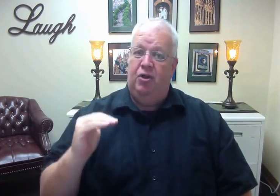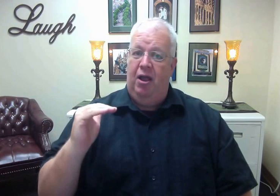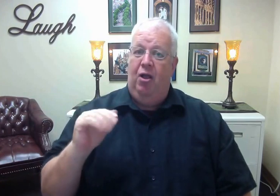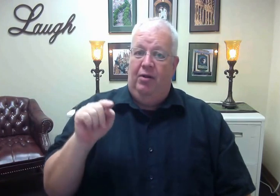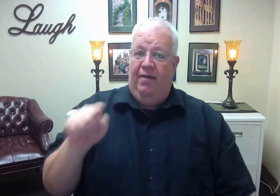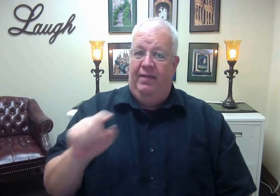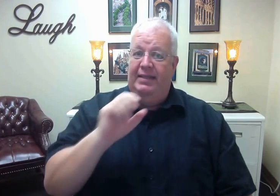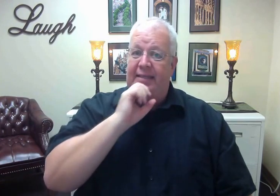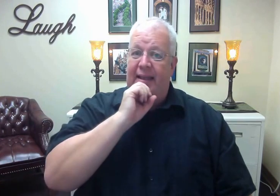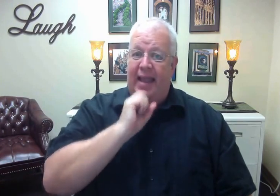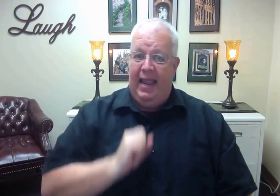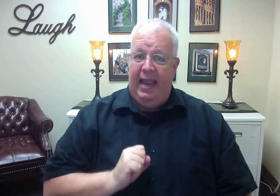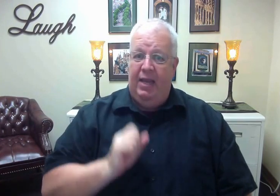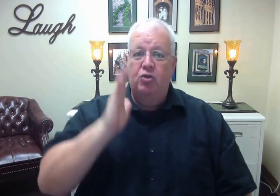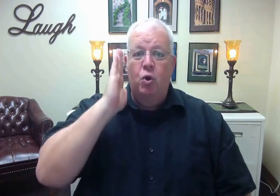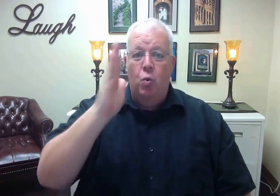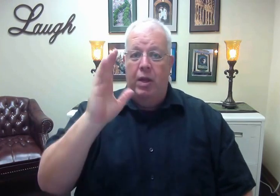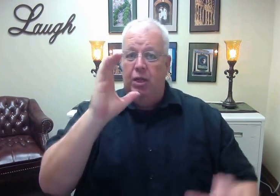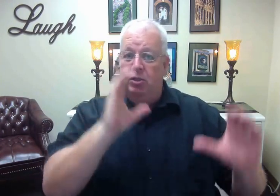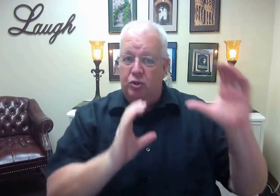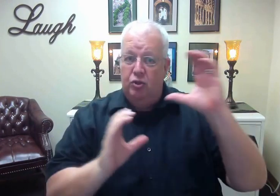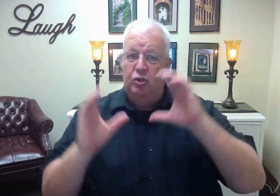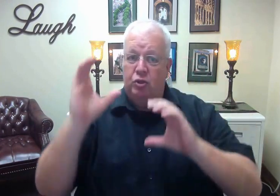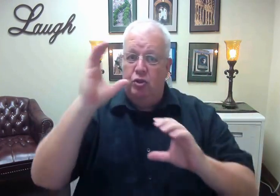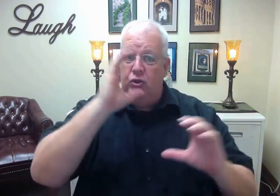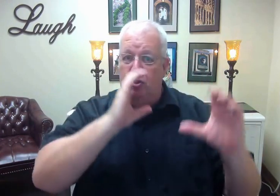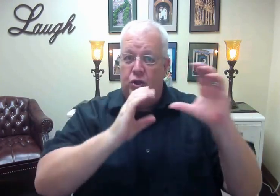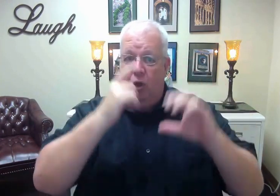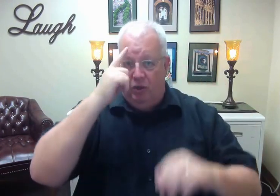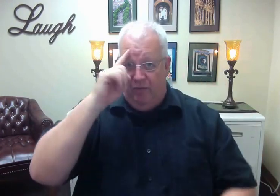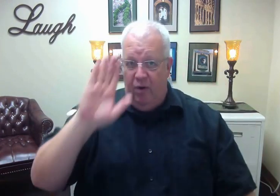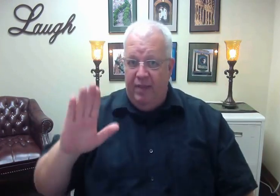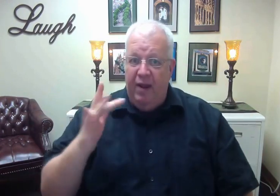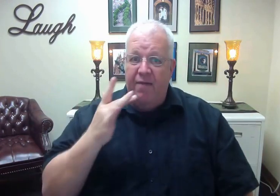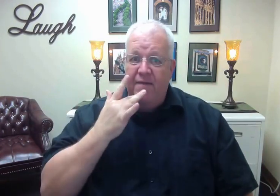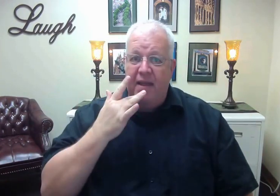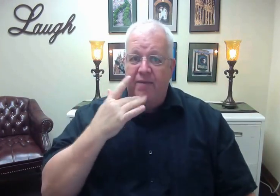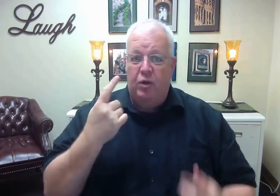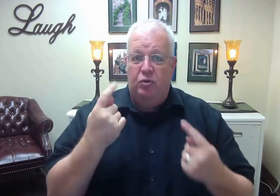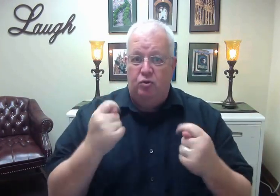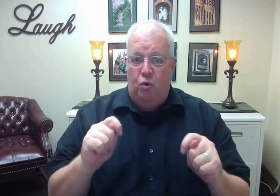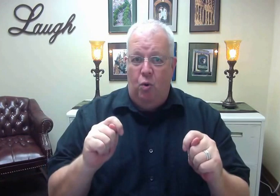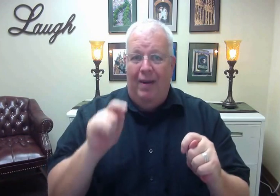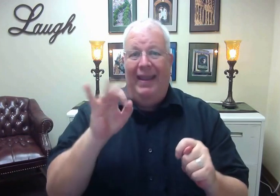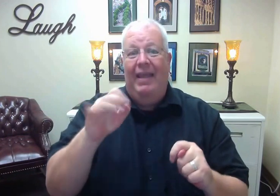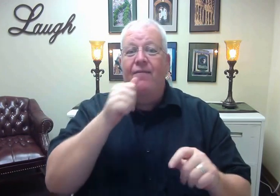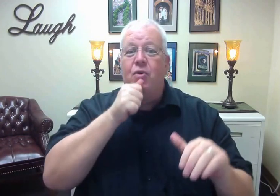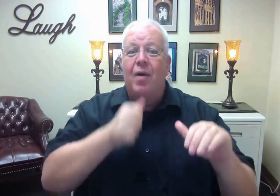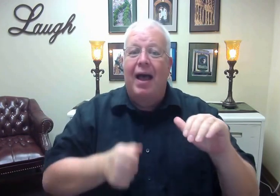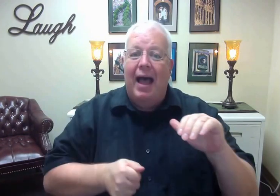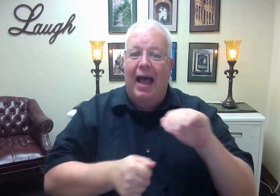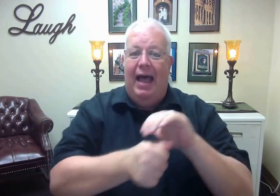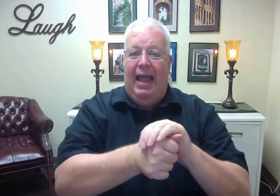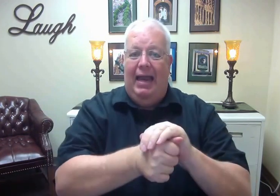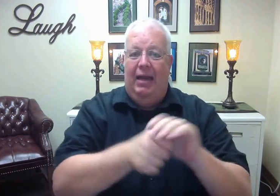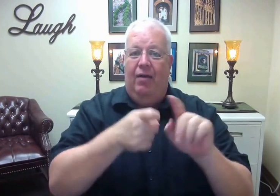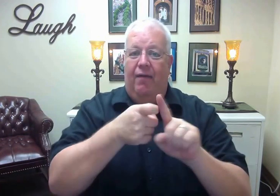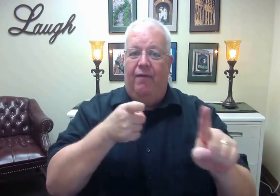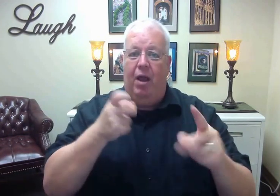A child of this age will search for their favorite toy if you hide it from view.